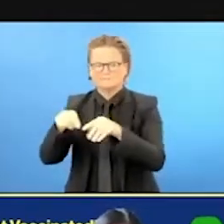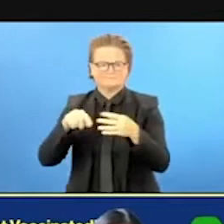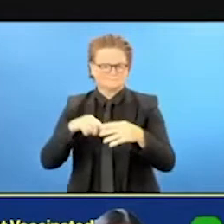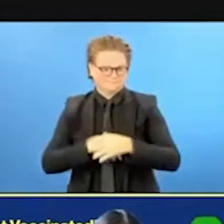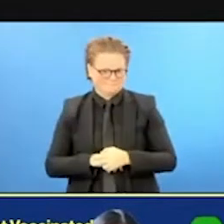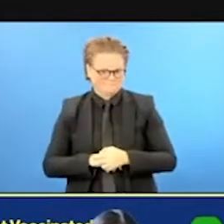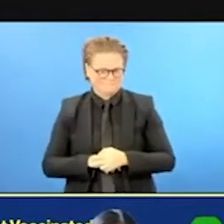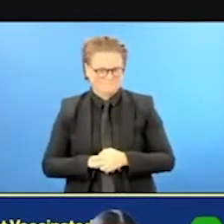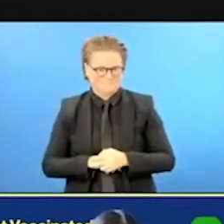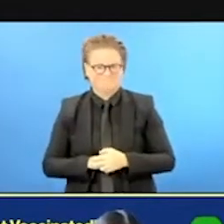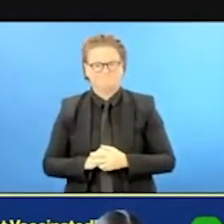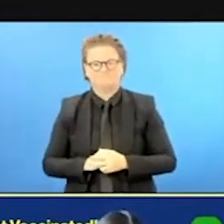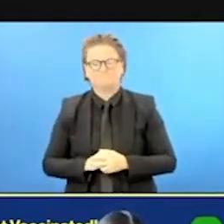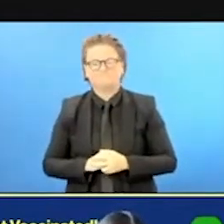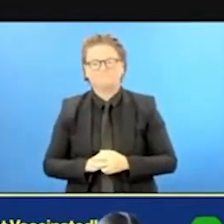vaccine overview.